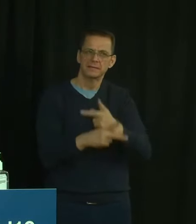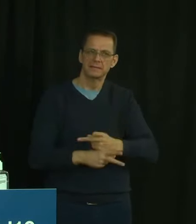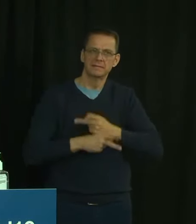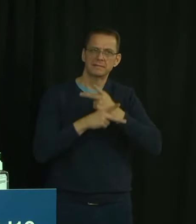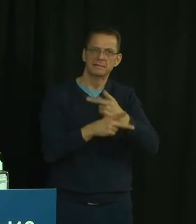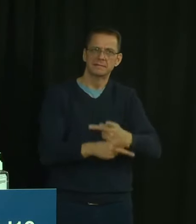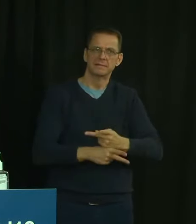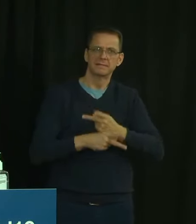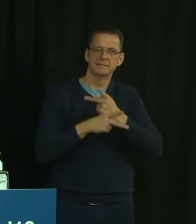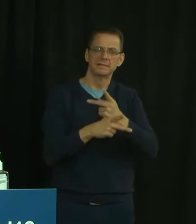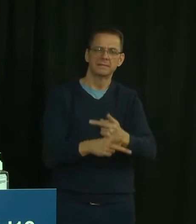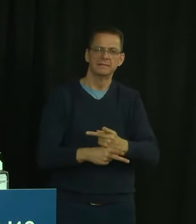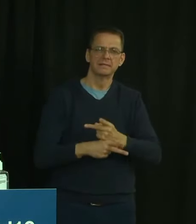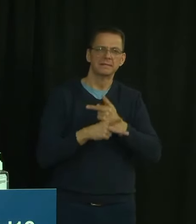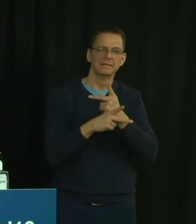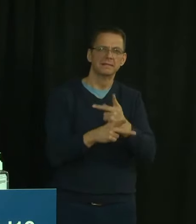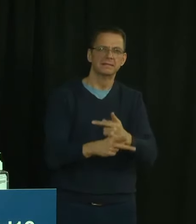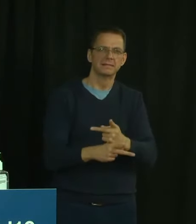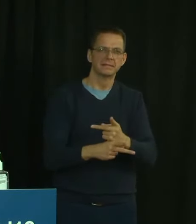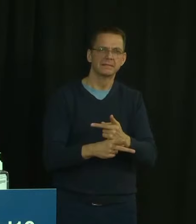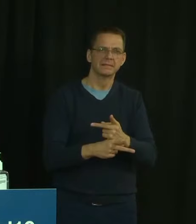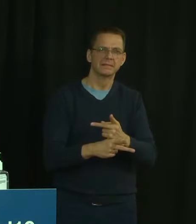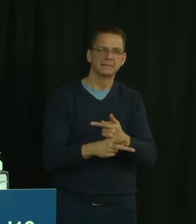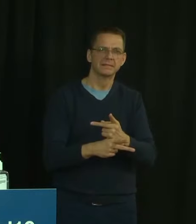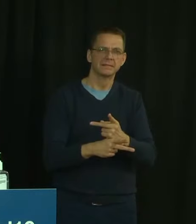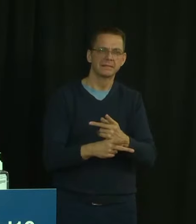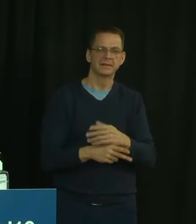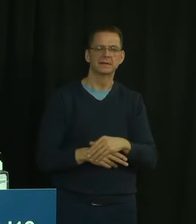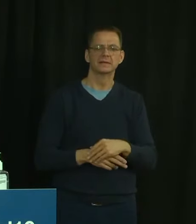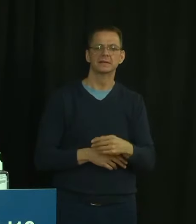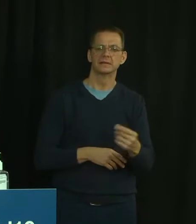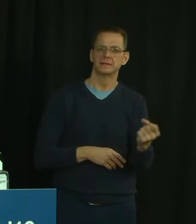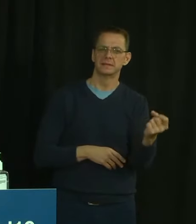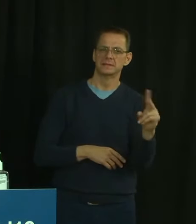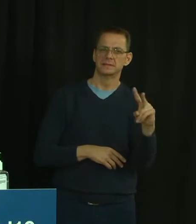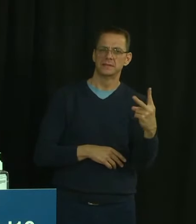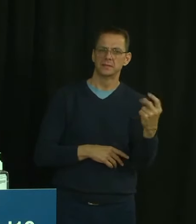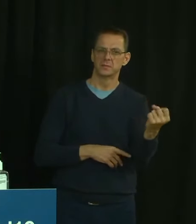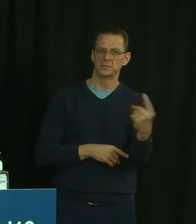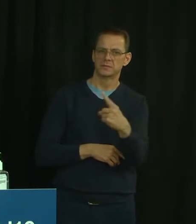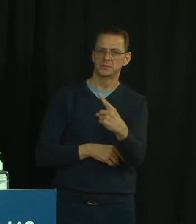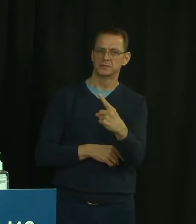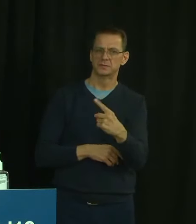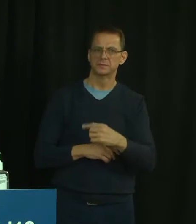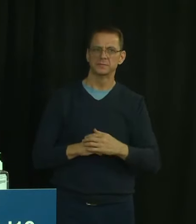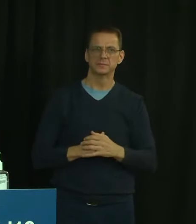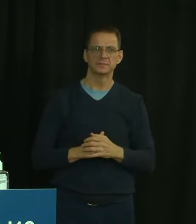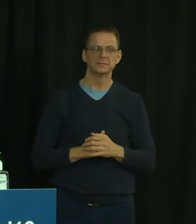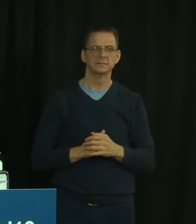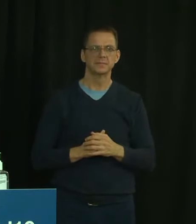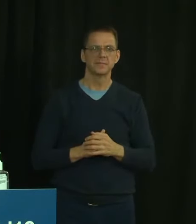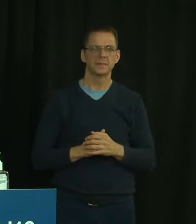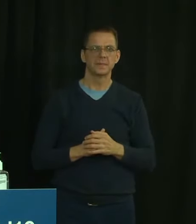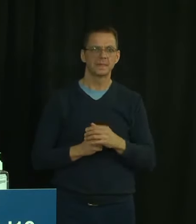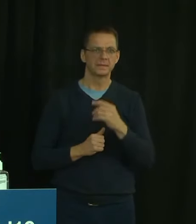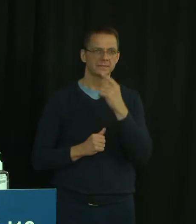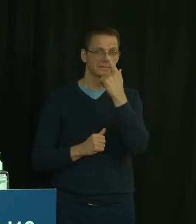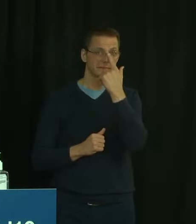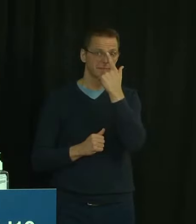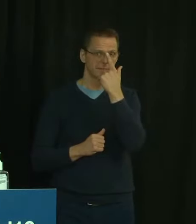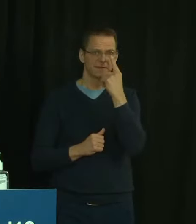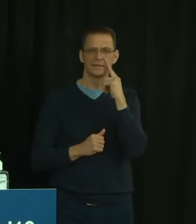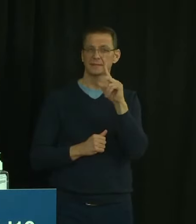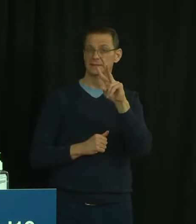Julia? Yes, there is. And when it comes to that second dose, are there still plans for Alberta to go ahead with a second dose